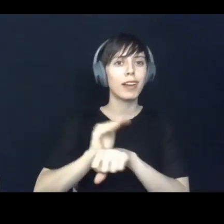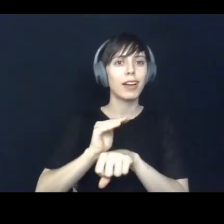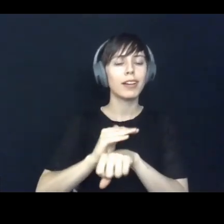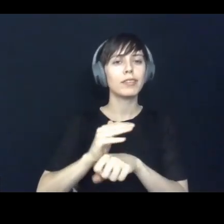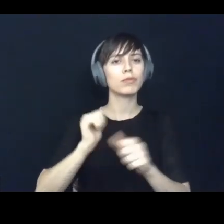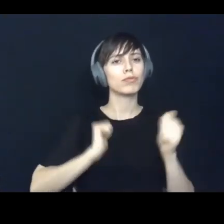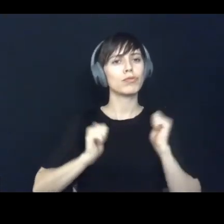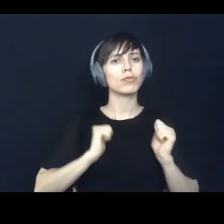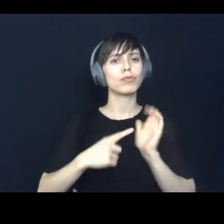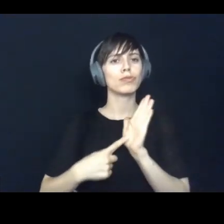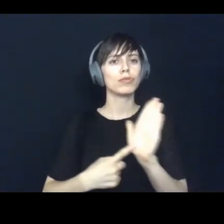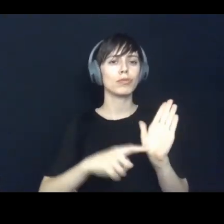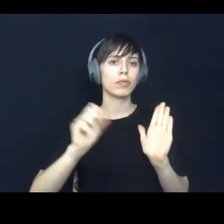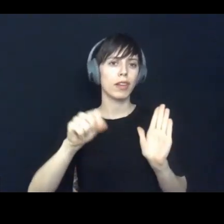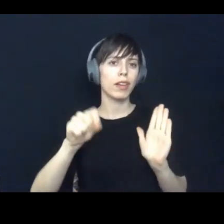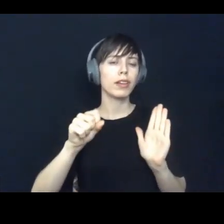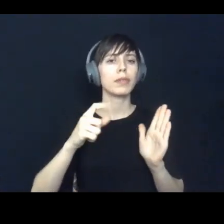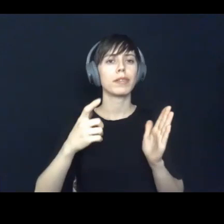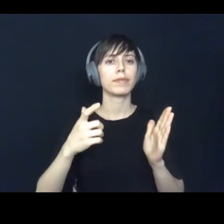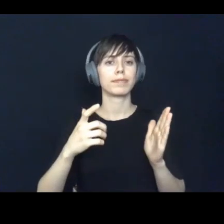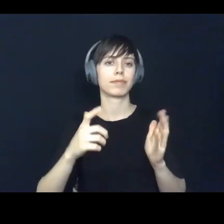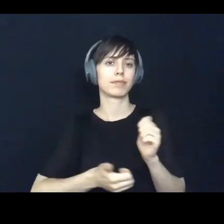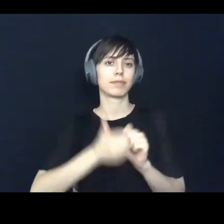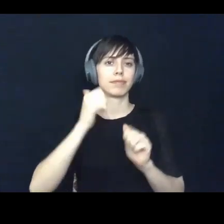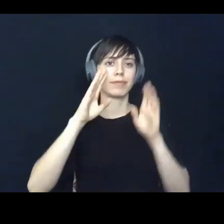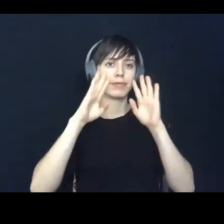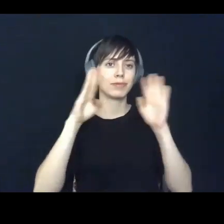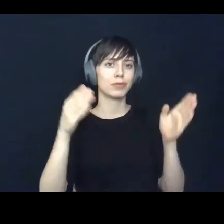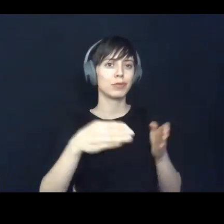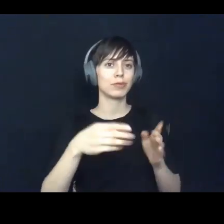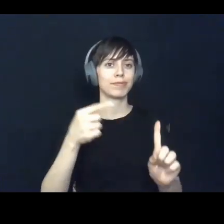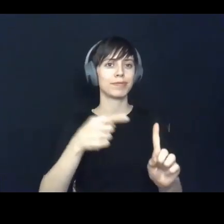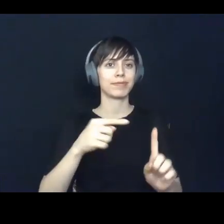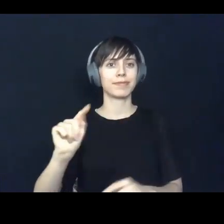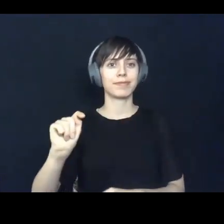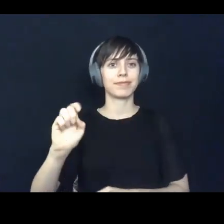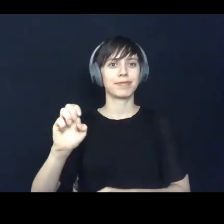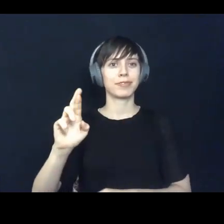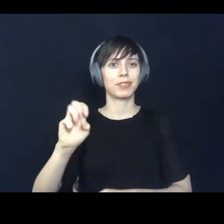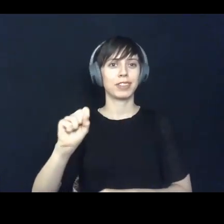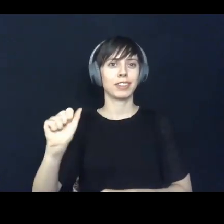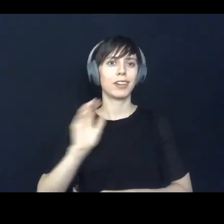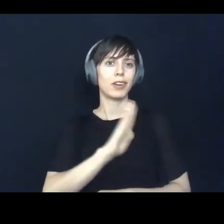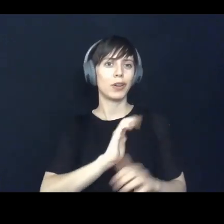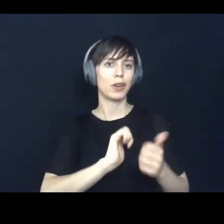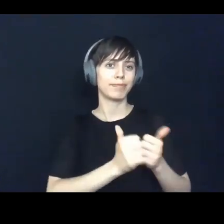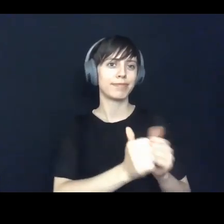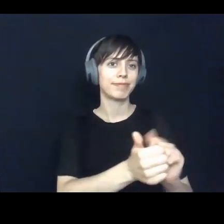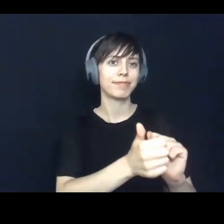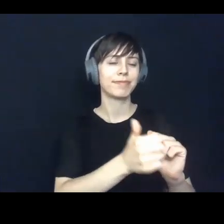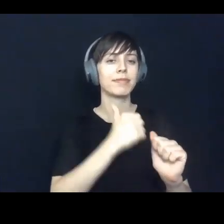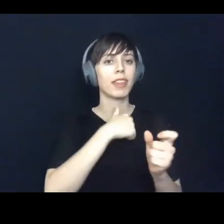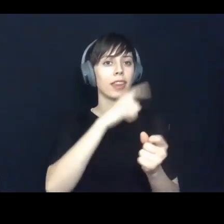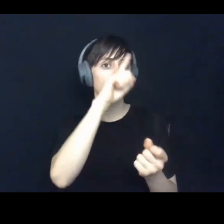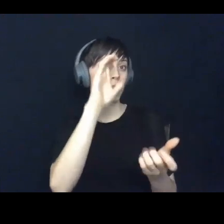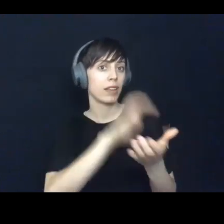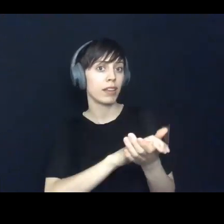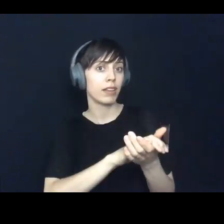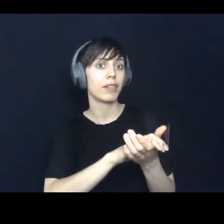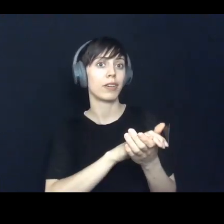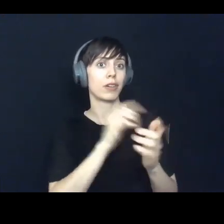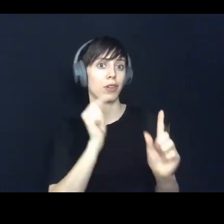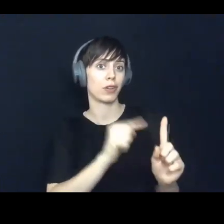her campaign, because I just believe her, and not just like believe in her and her platform, but